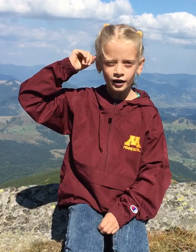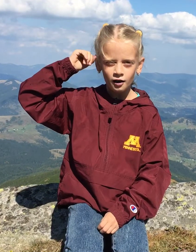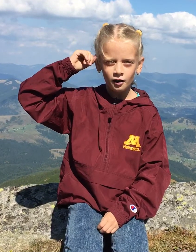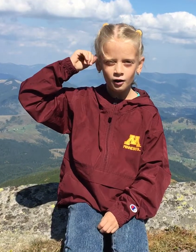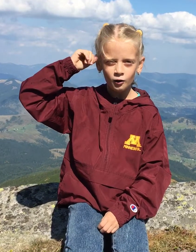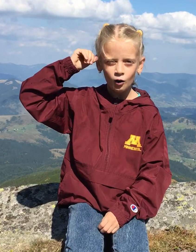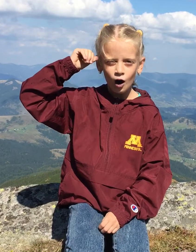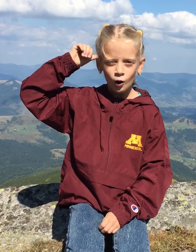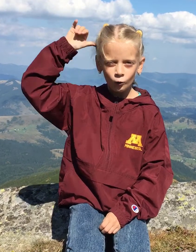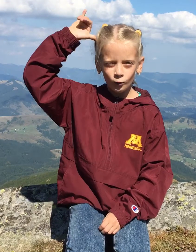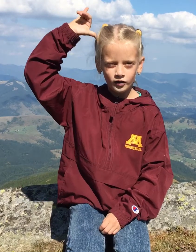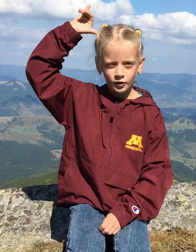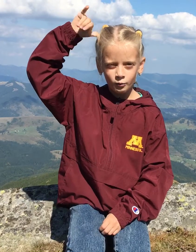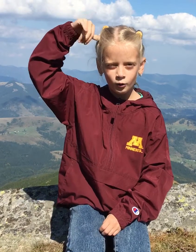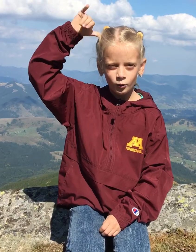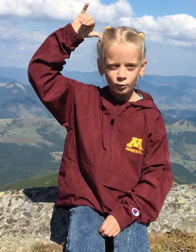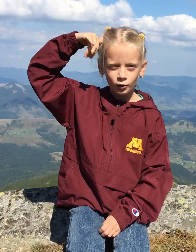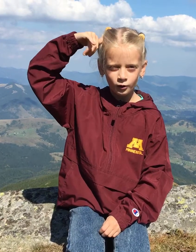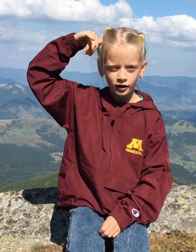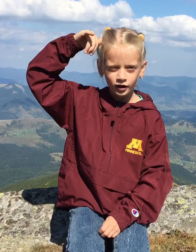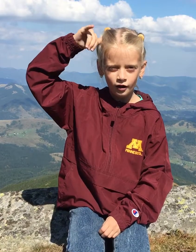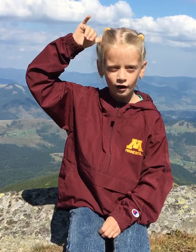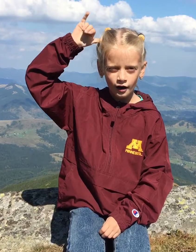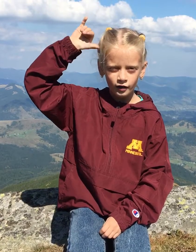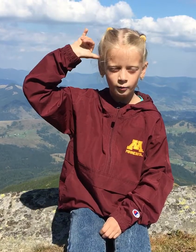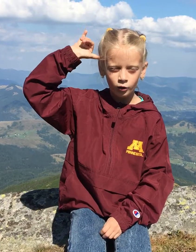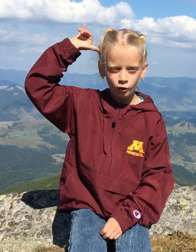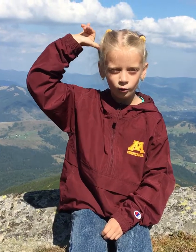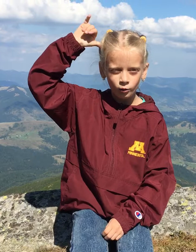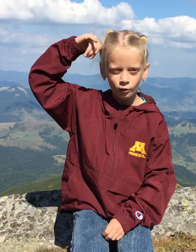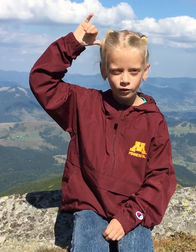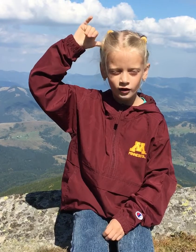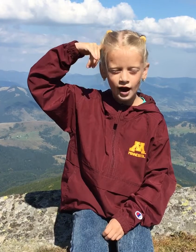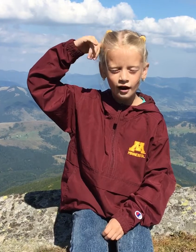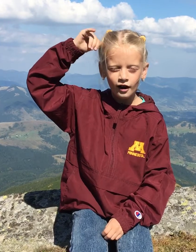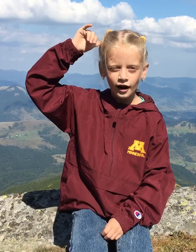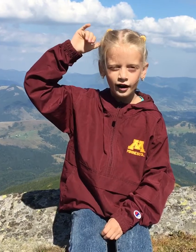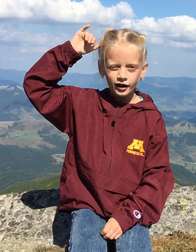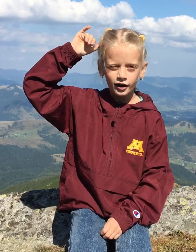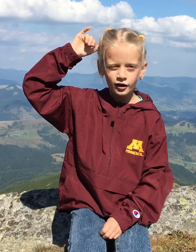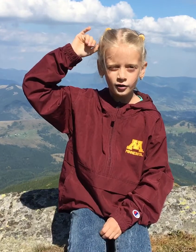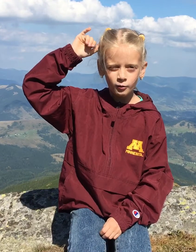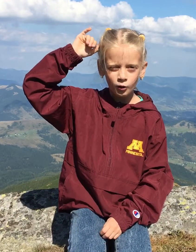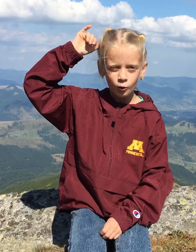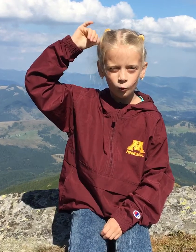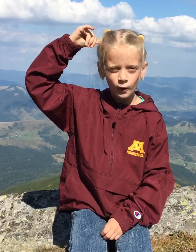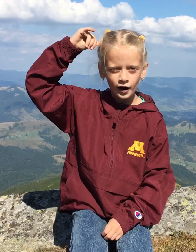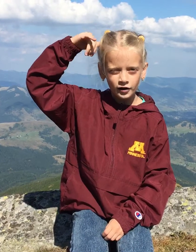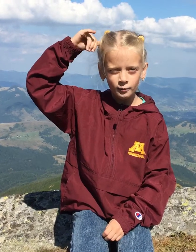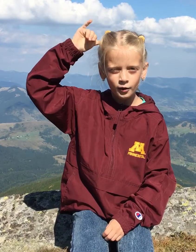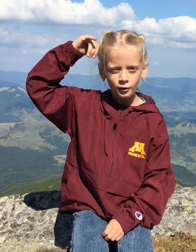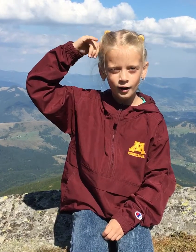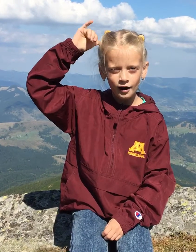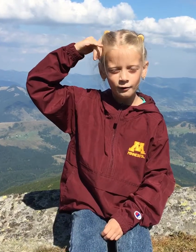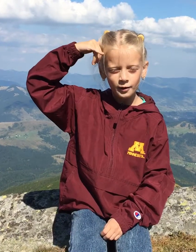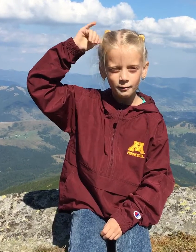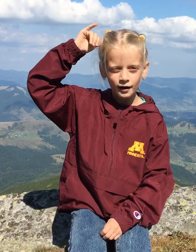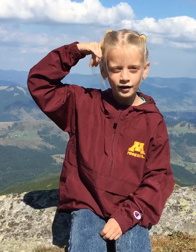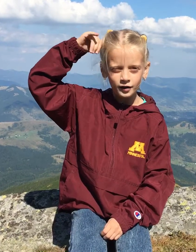-O. With the meow meow here and the meow meow there. Here the meow, where the meow, everybody